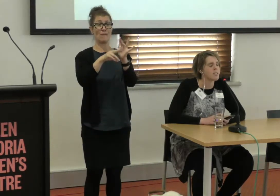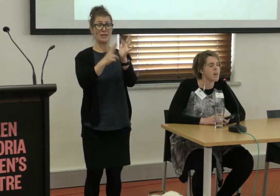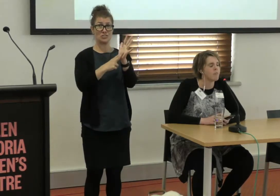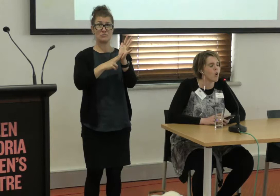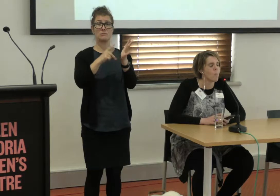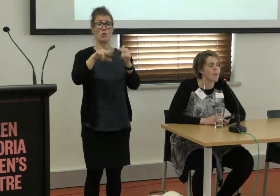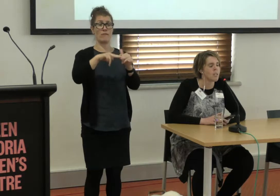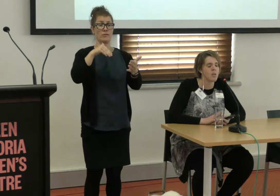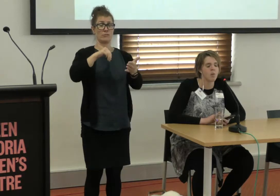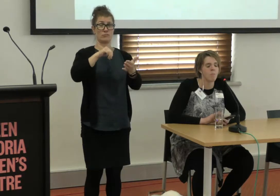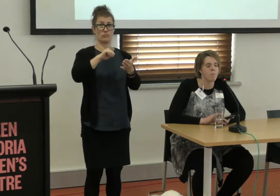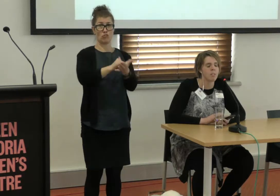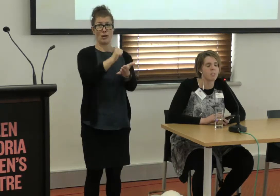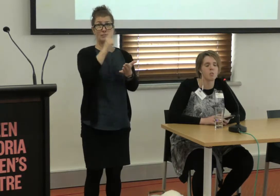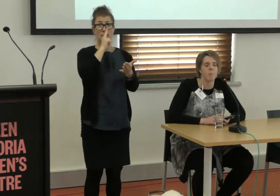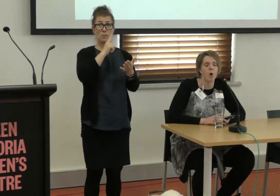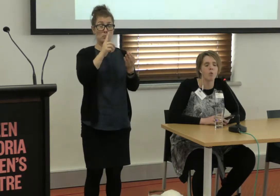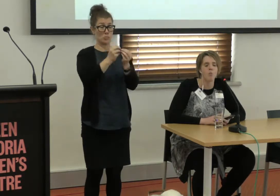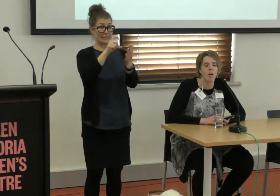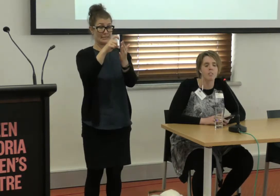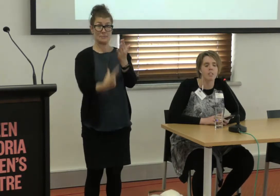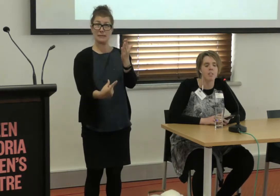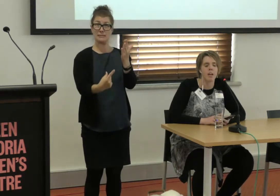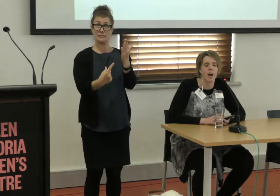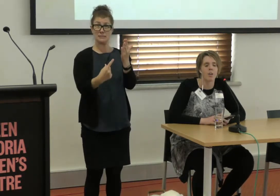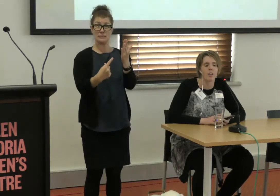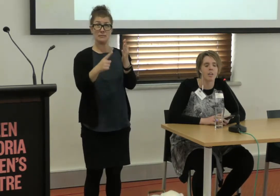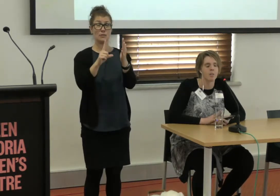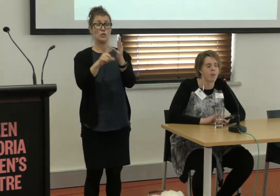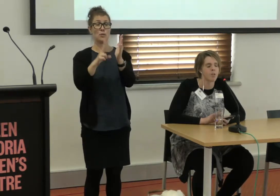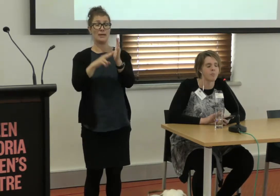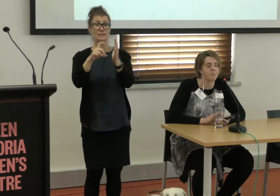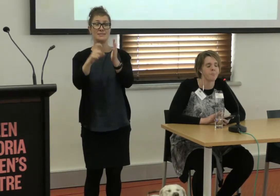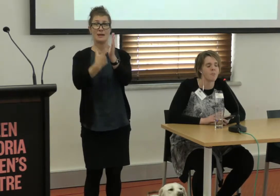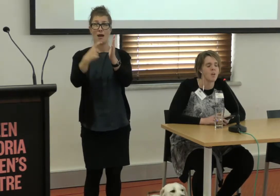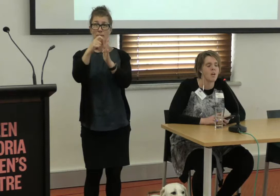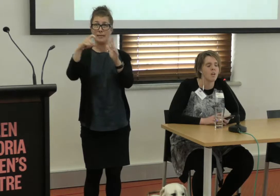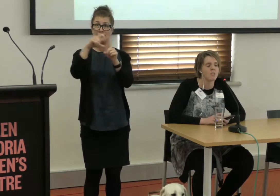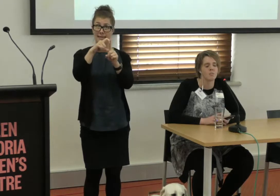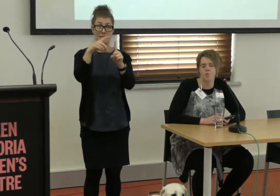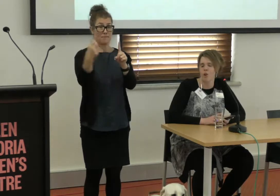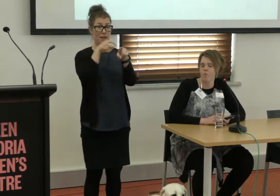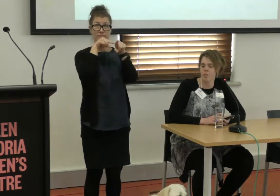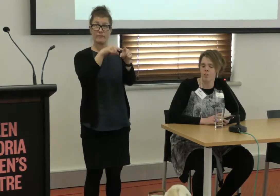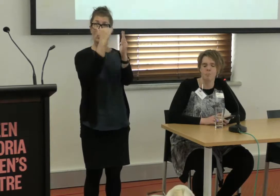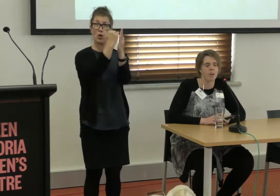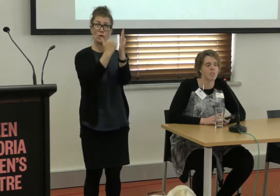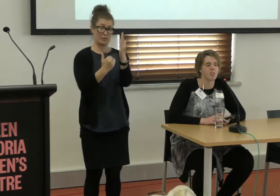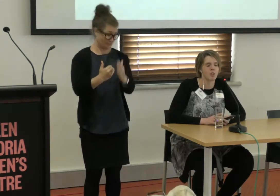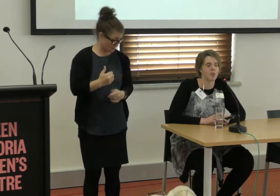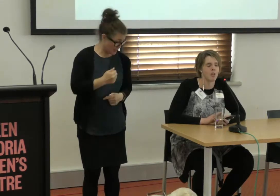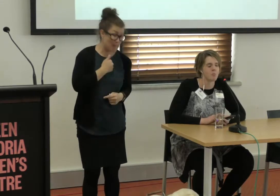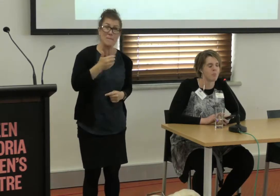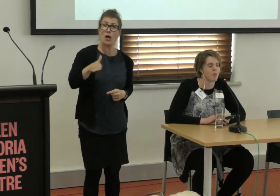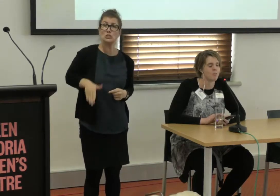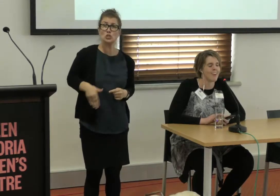has therefore made illegal commitments to uphold the rights that are set out in the Convention. Sorry, my dog's complaining, she's